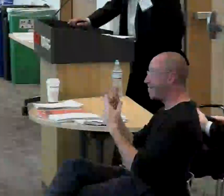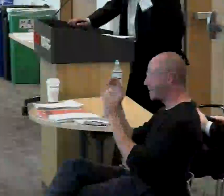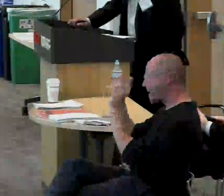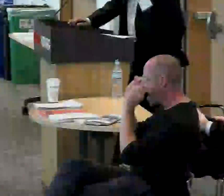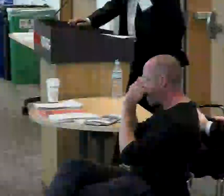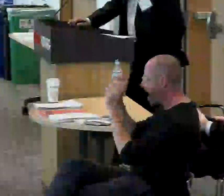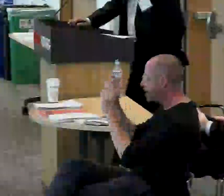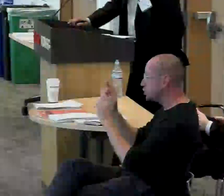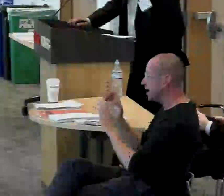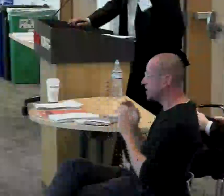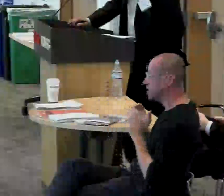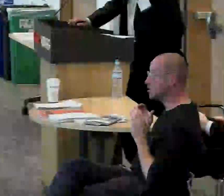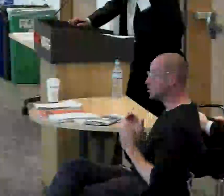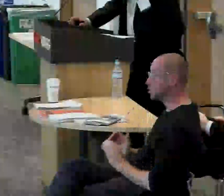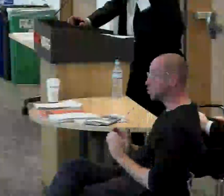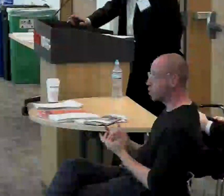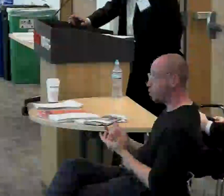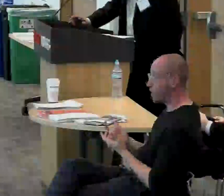and educational